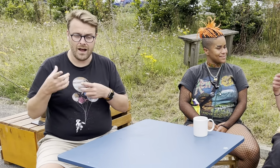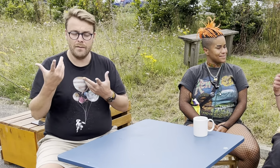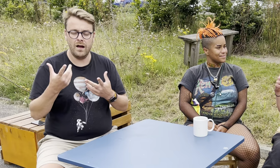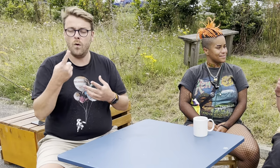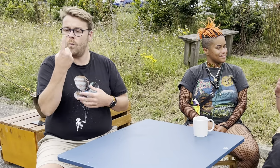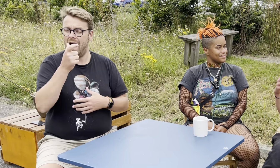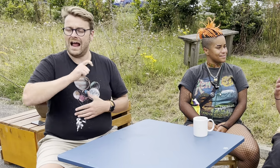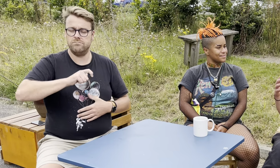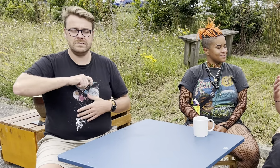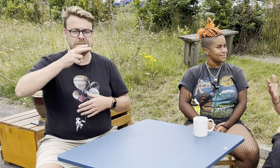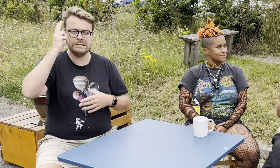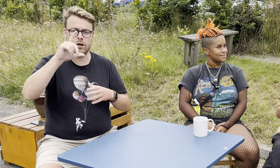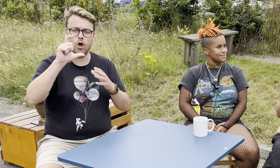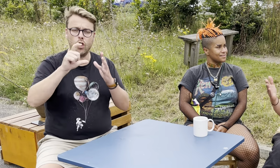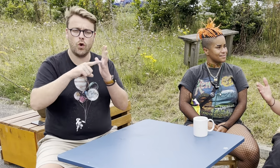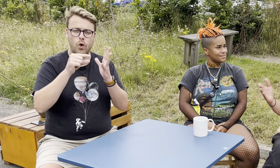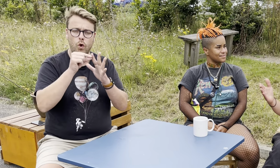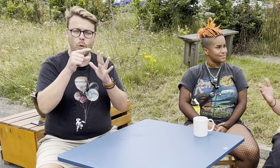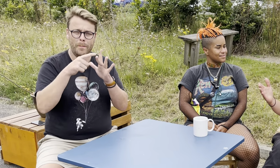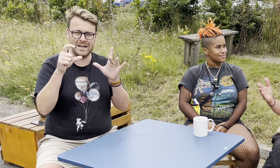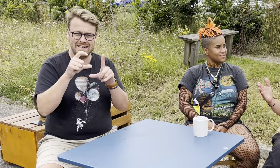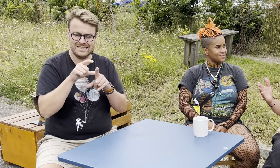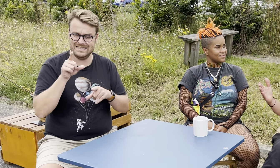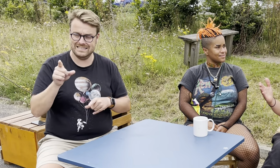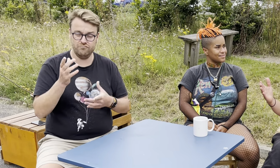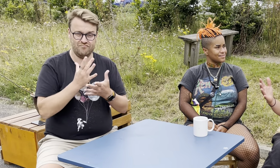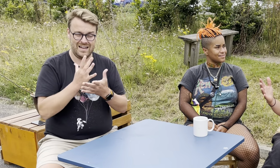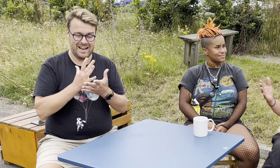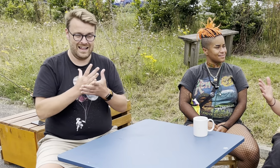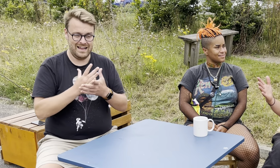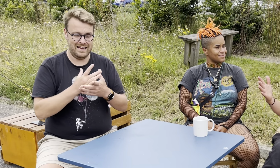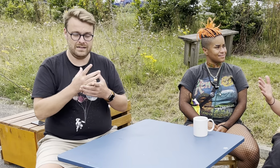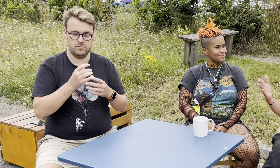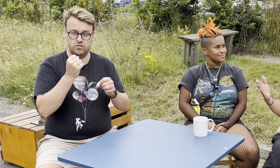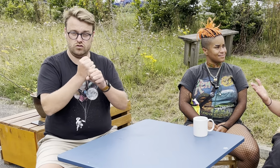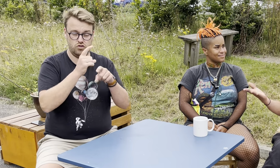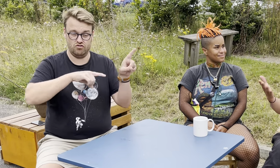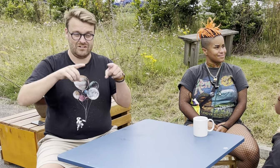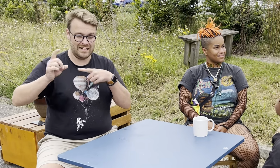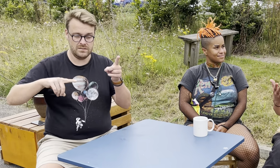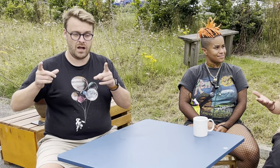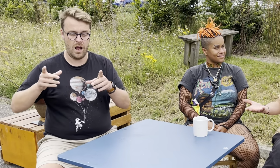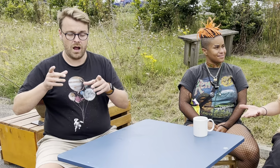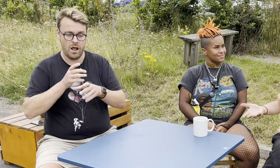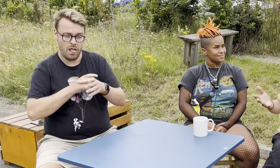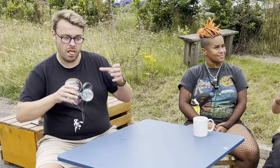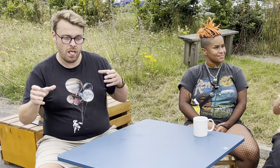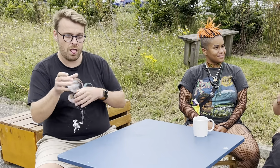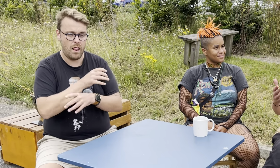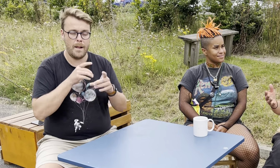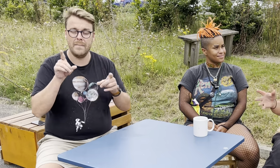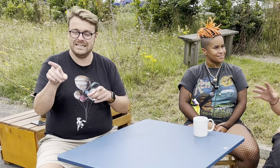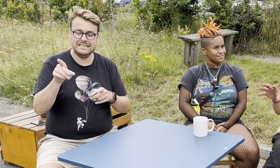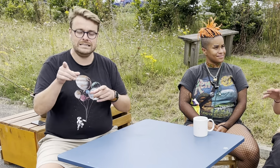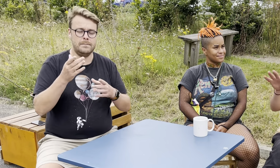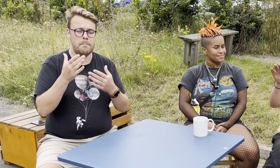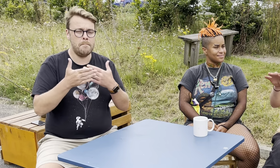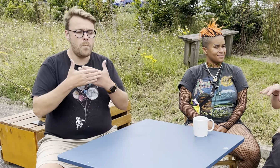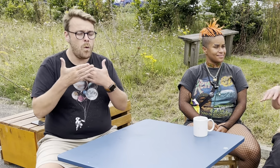who is messing with gender in a more abusive way and in a different way, and so it's interesting having these